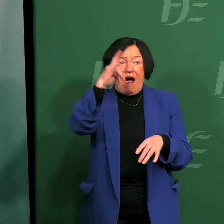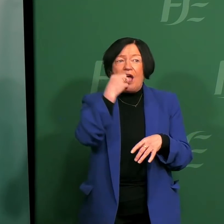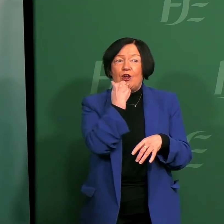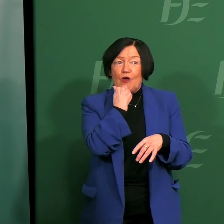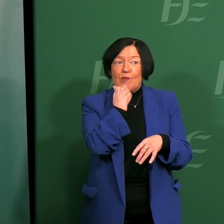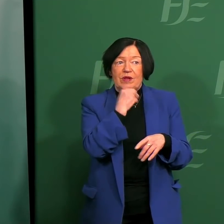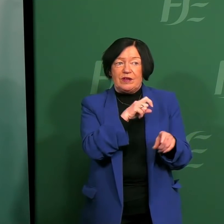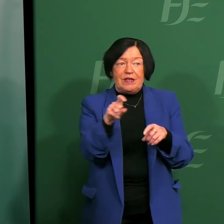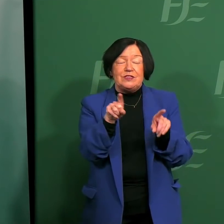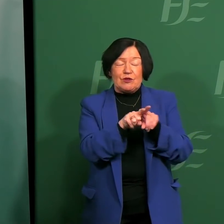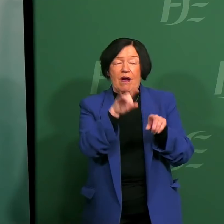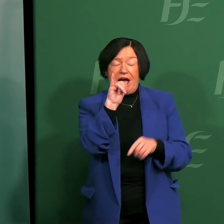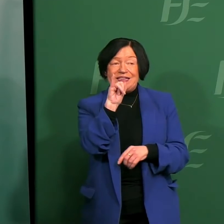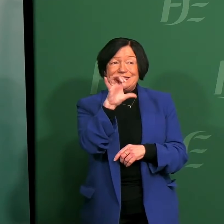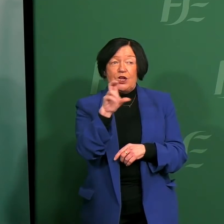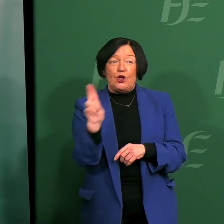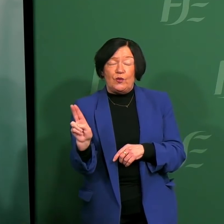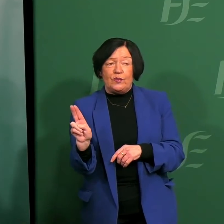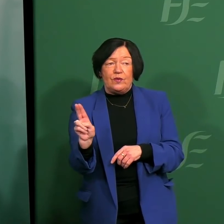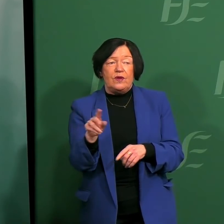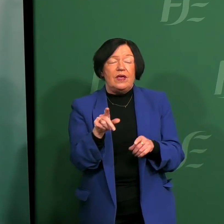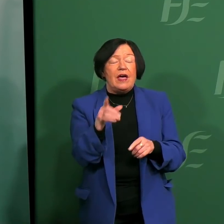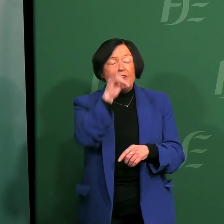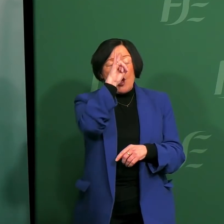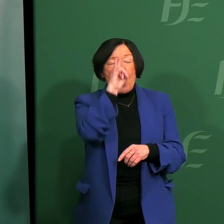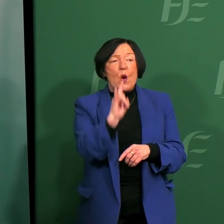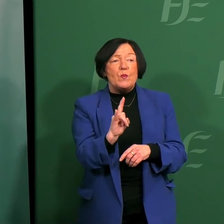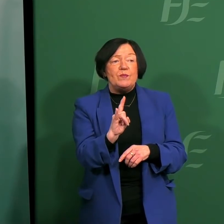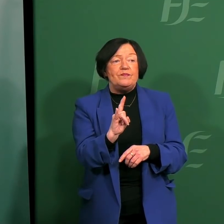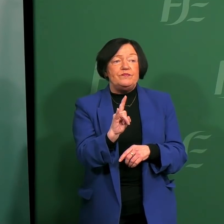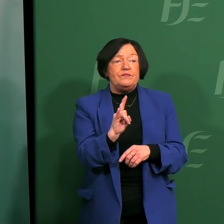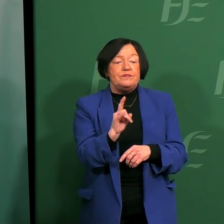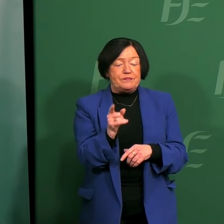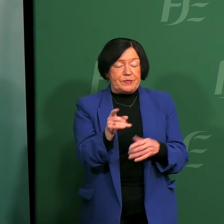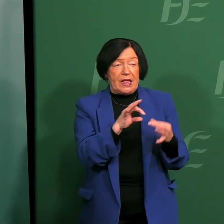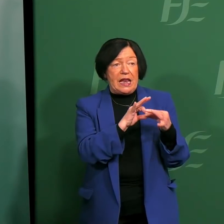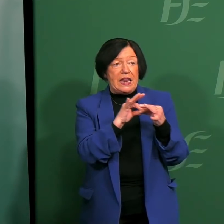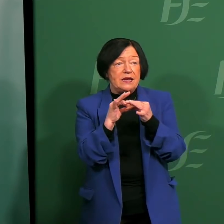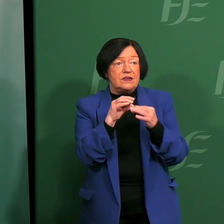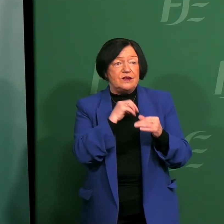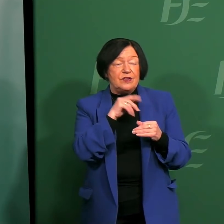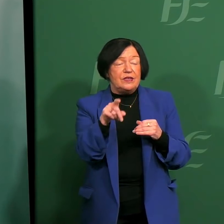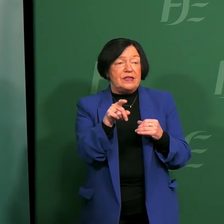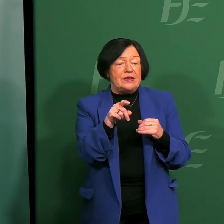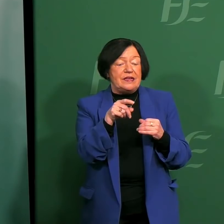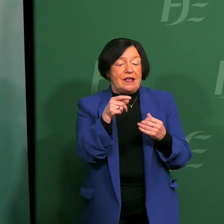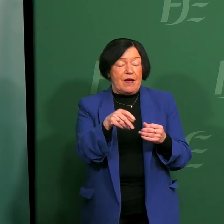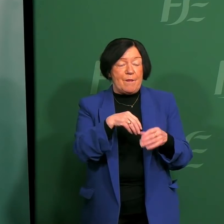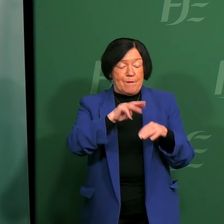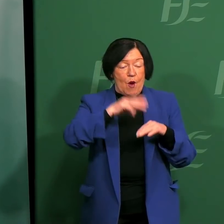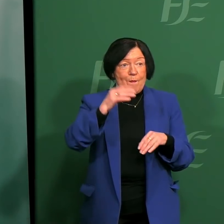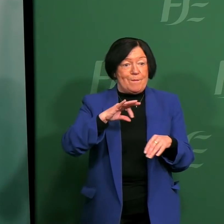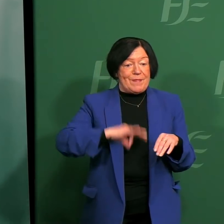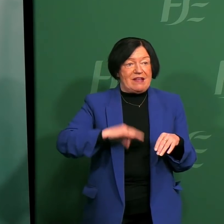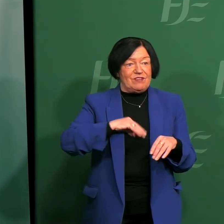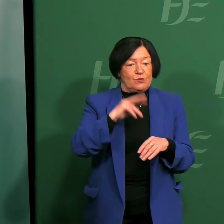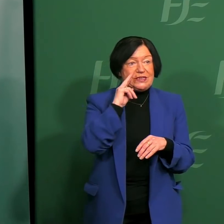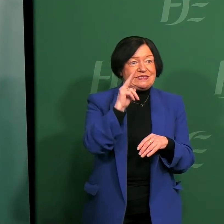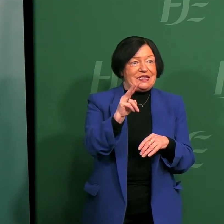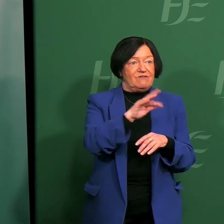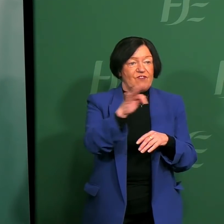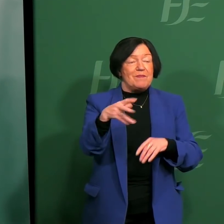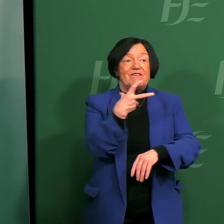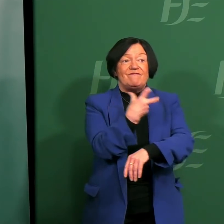and also on ICU. And I guess the hope is related to the immediate and early benefits that we are seeing from